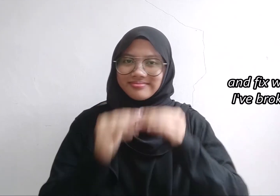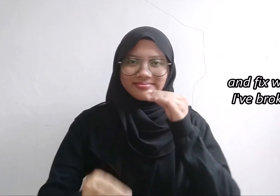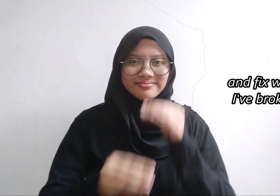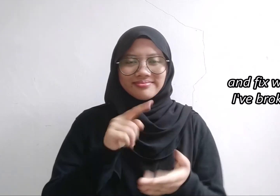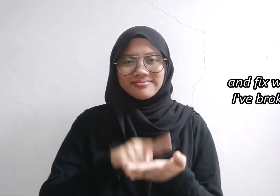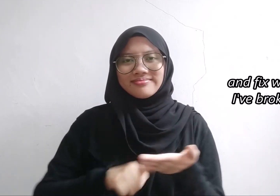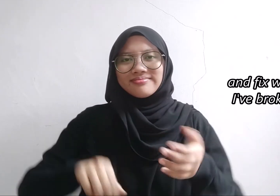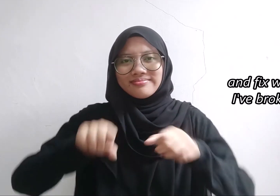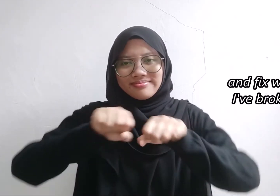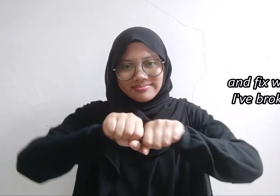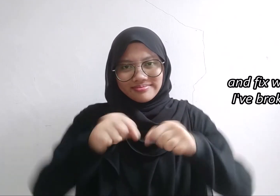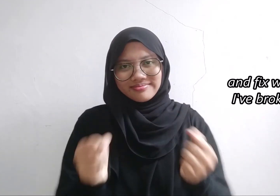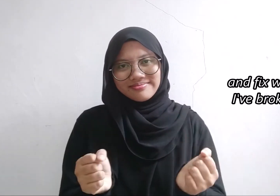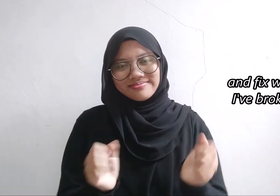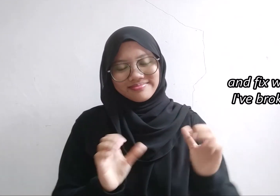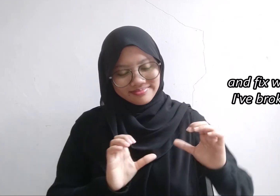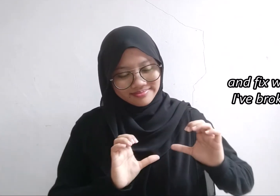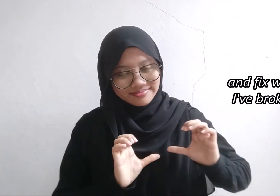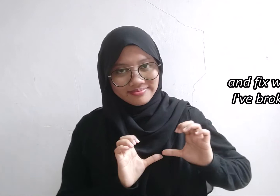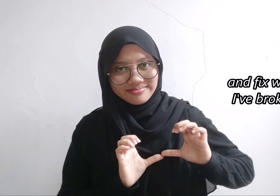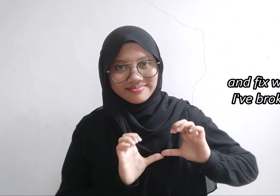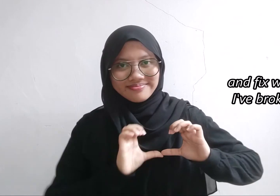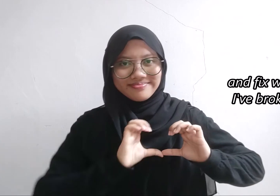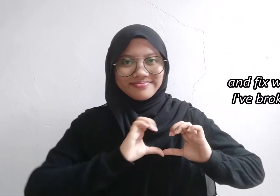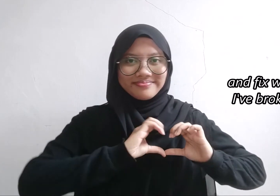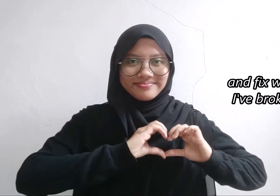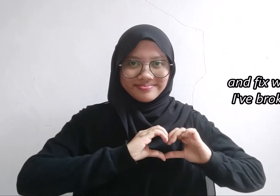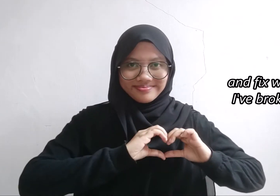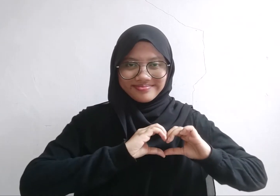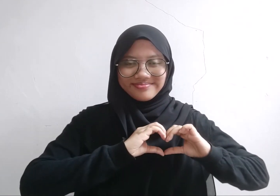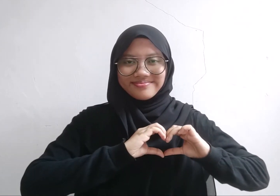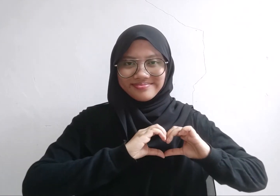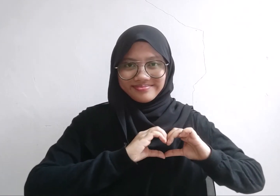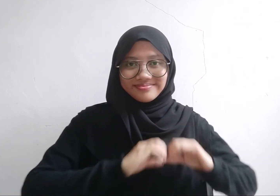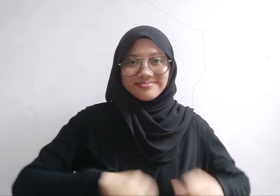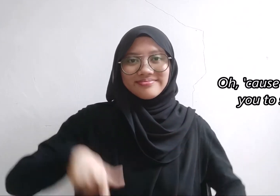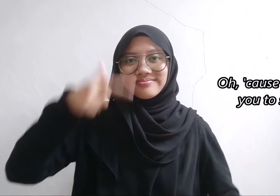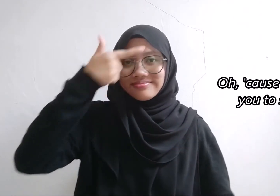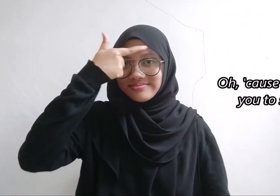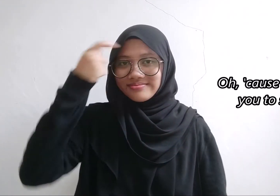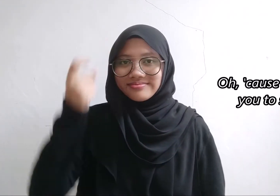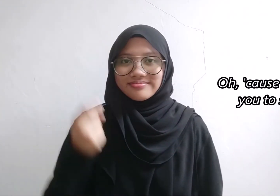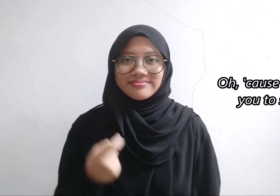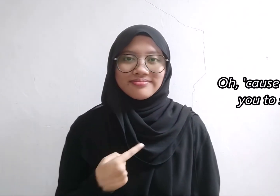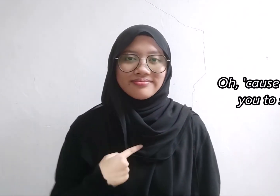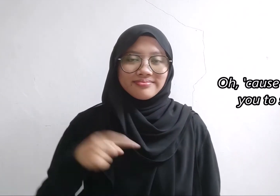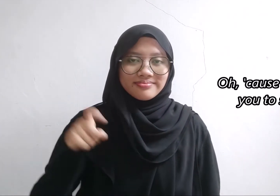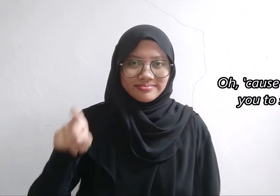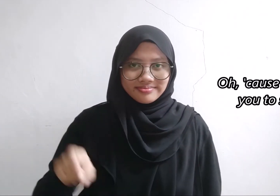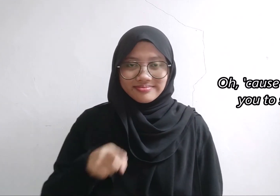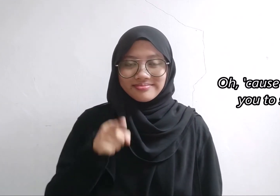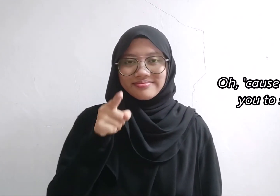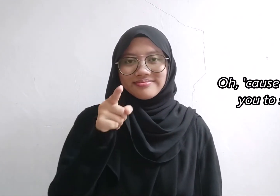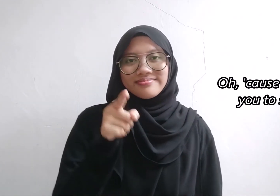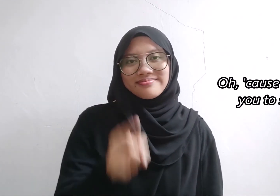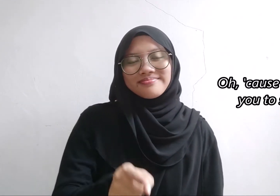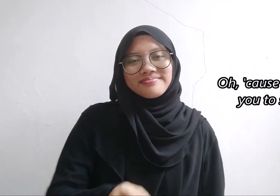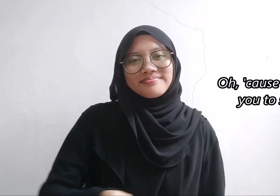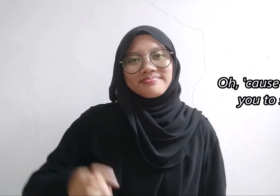fix what I've broken Oh, cause I need you